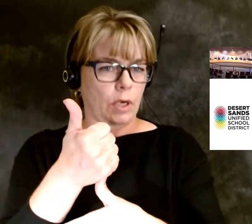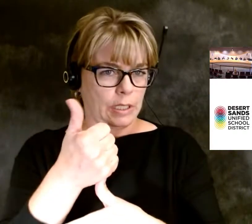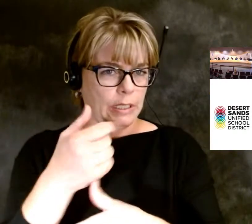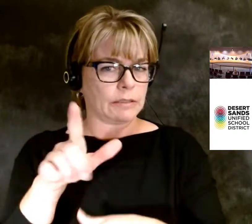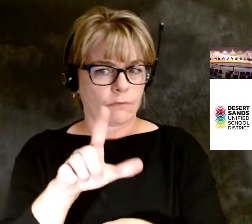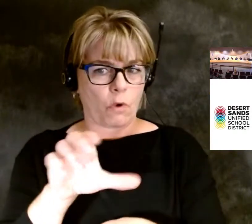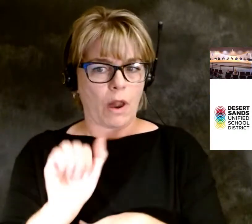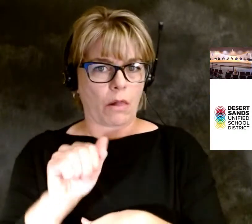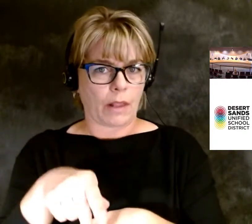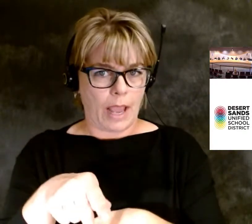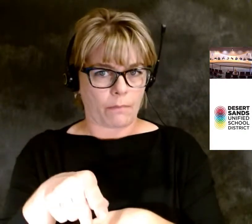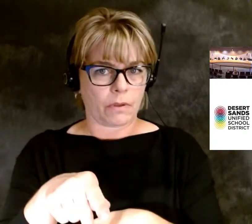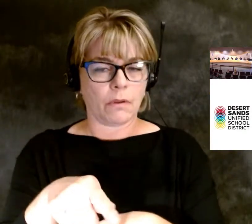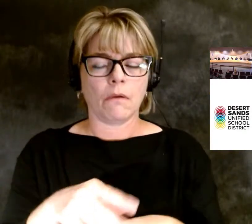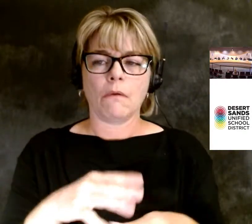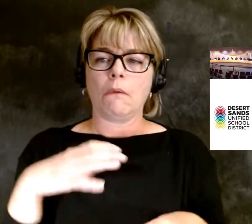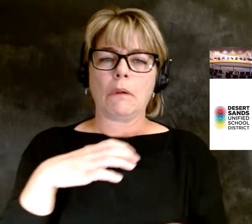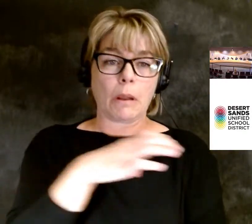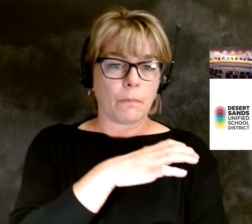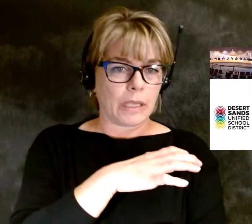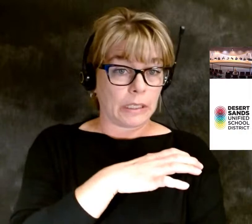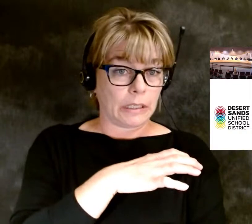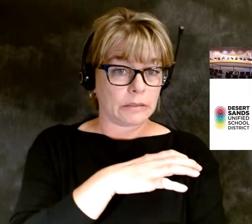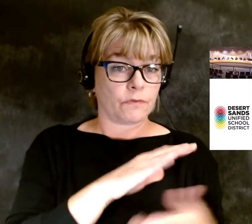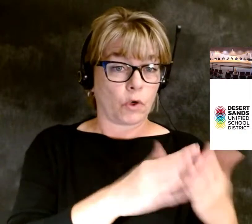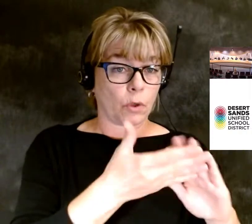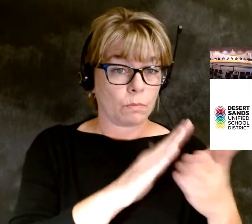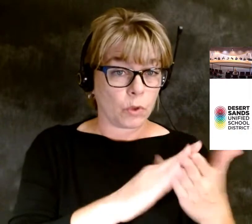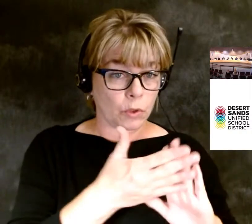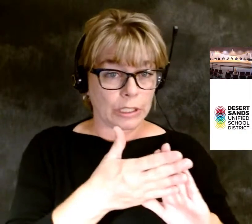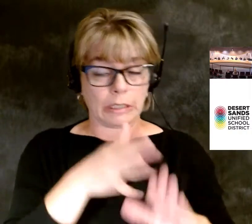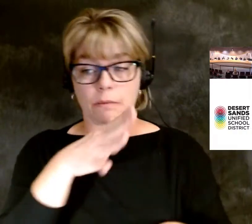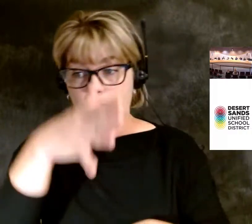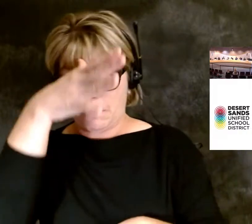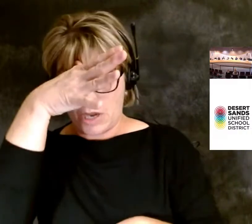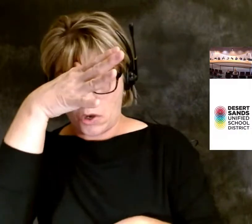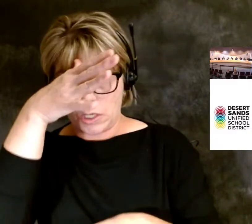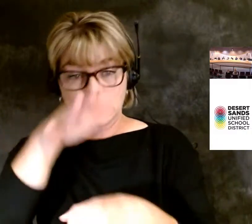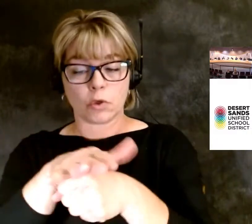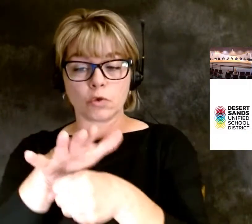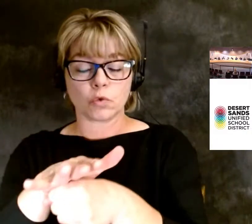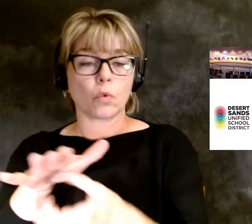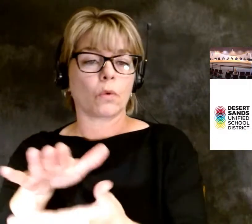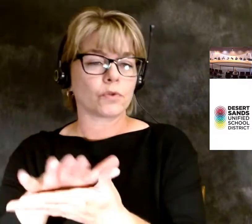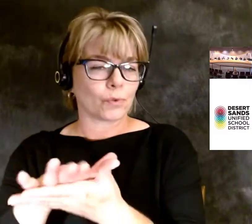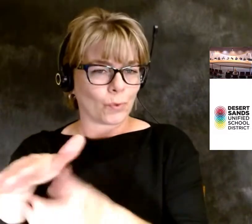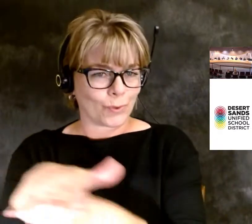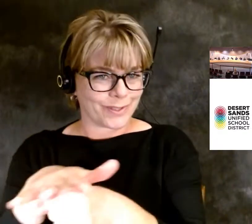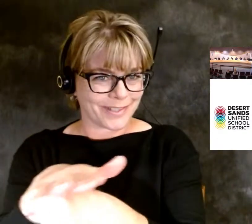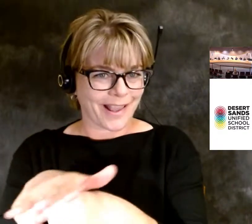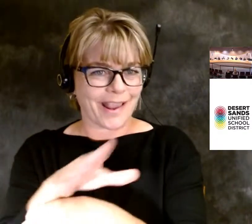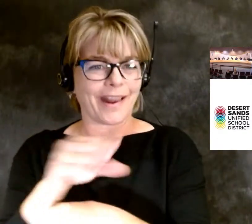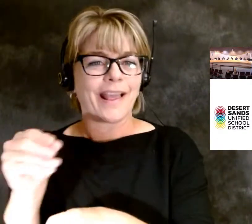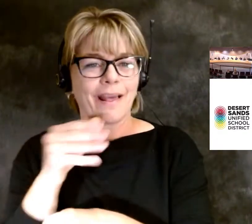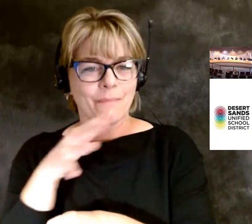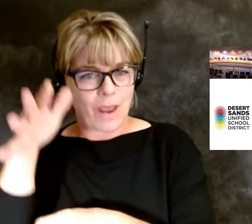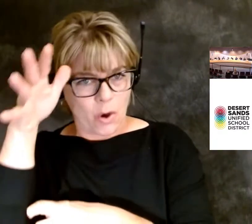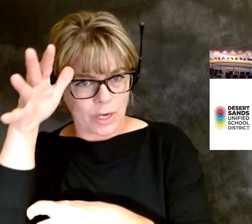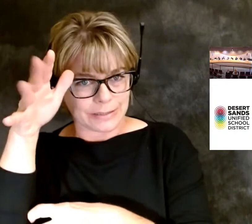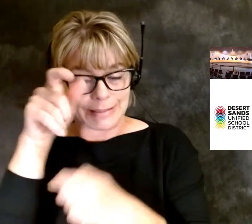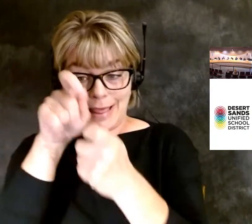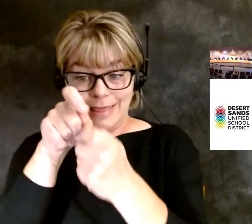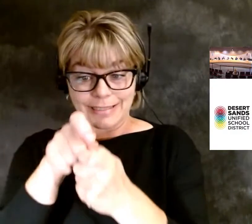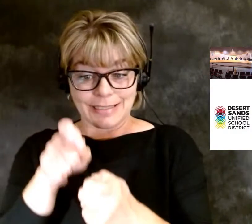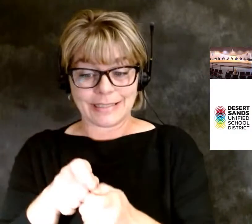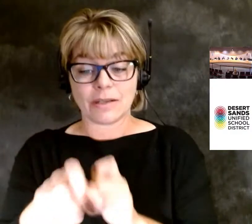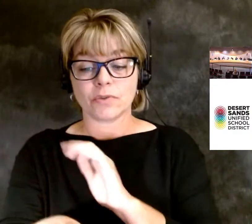committees, parent committees, school site and district leaders, and students. Details regarding this process can be found in the